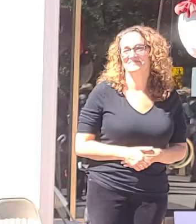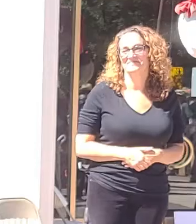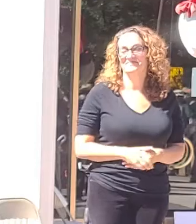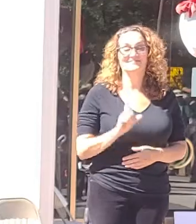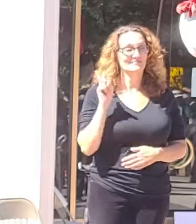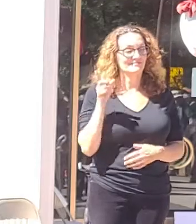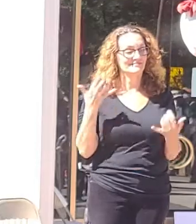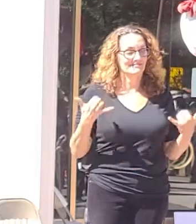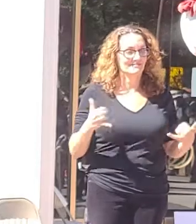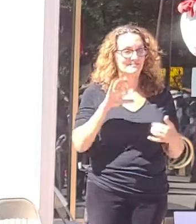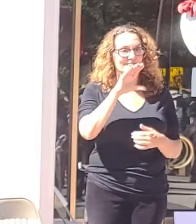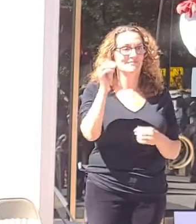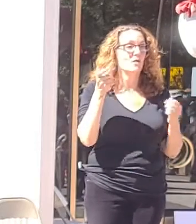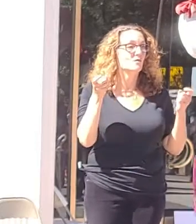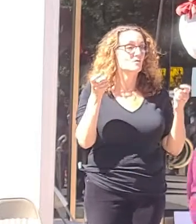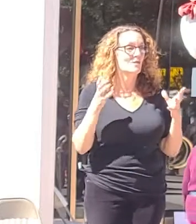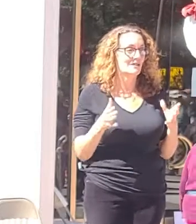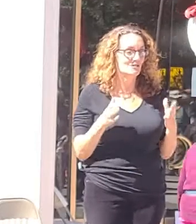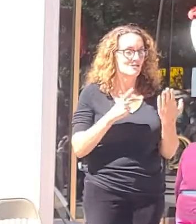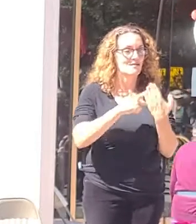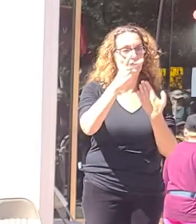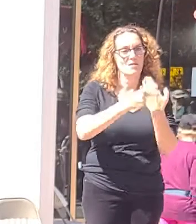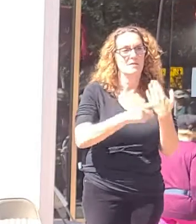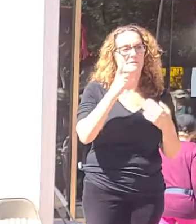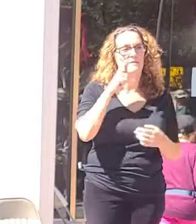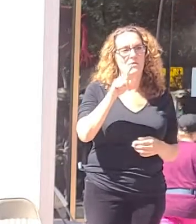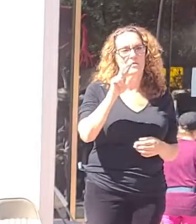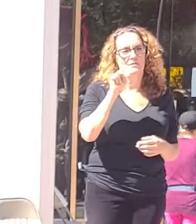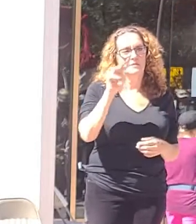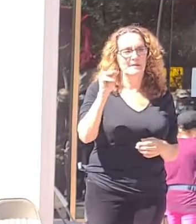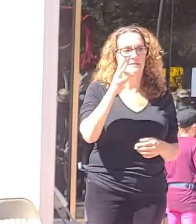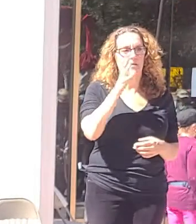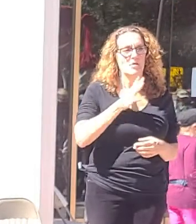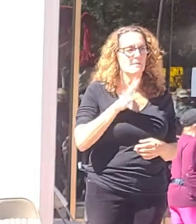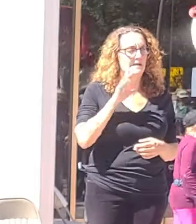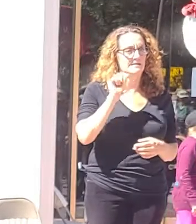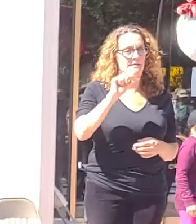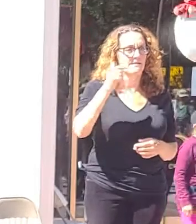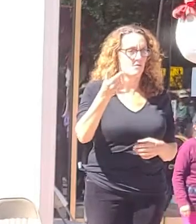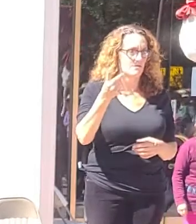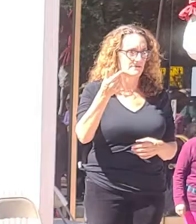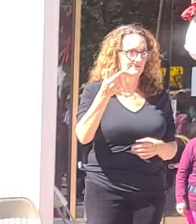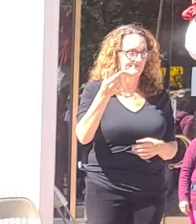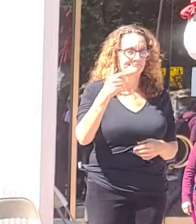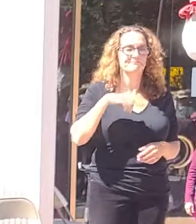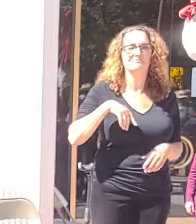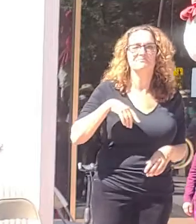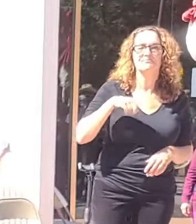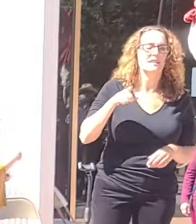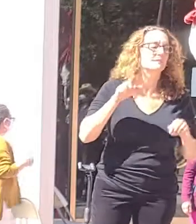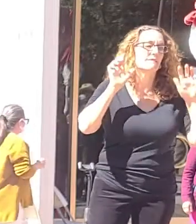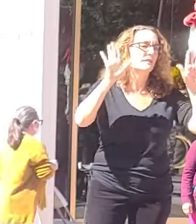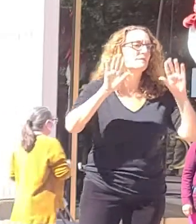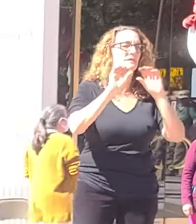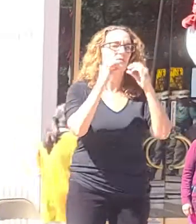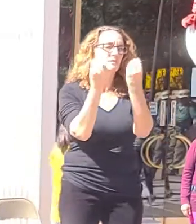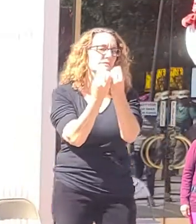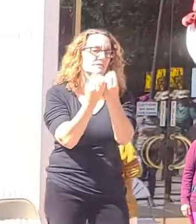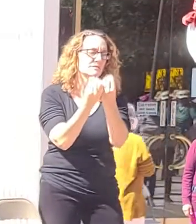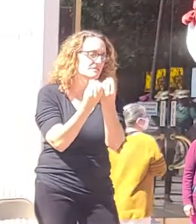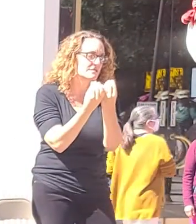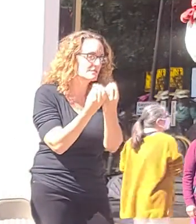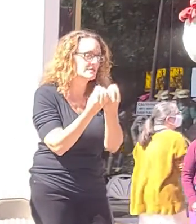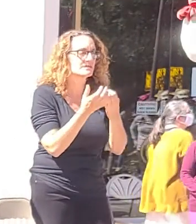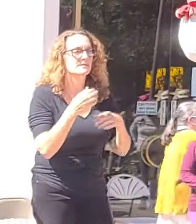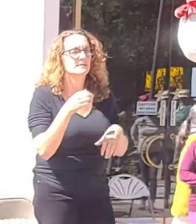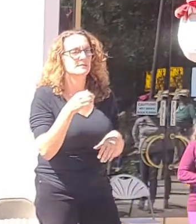now co-director of programs for the New Mexico Women's Organization, which is a fabulous organization